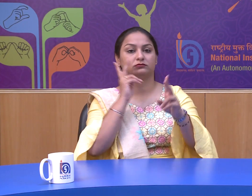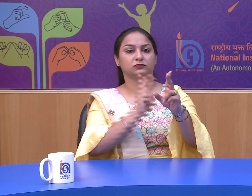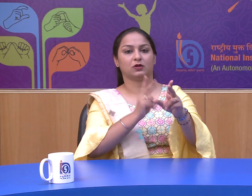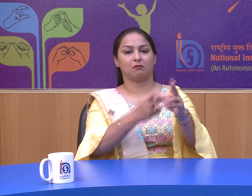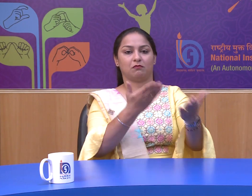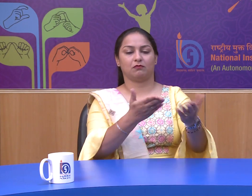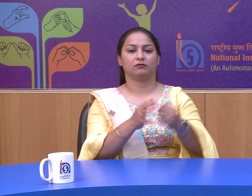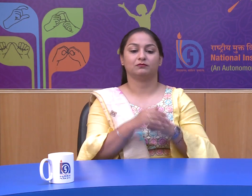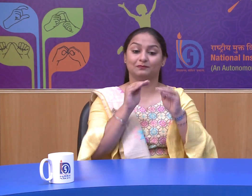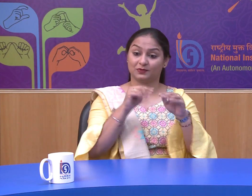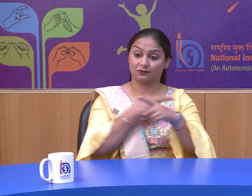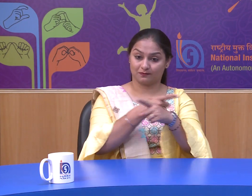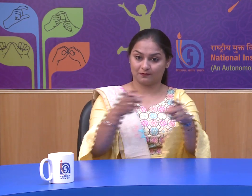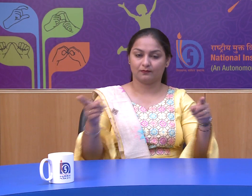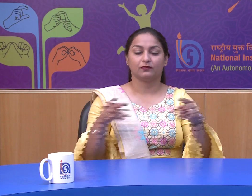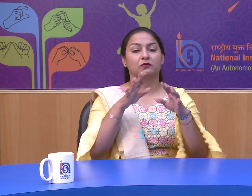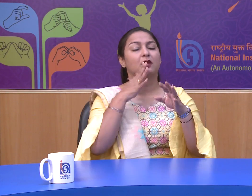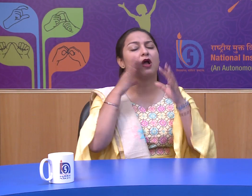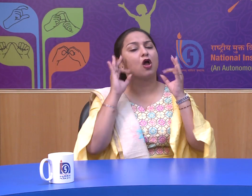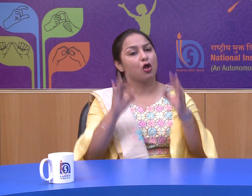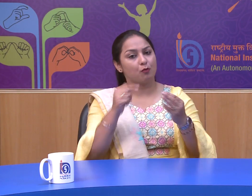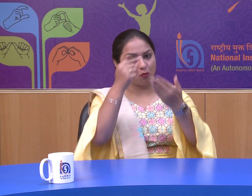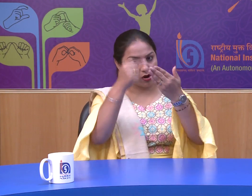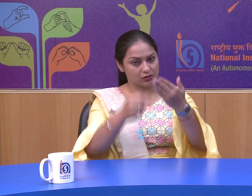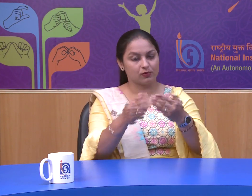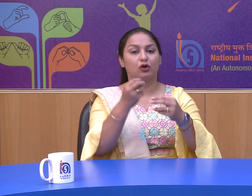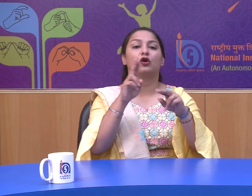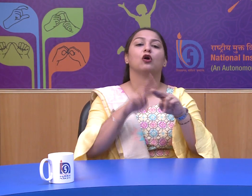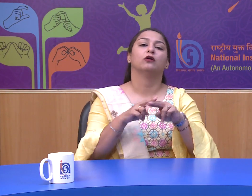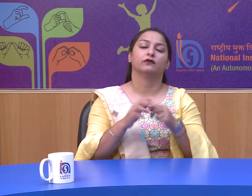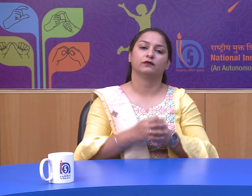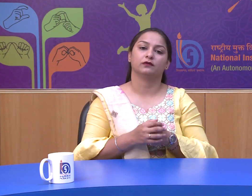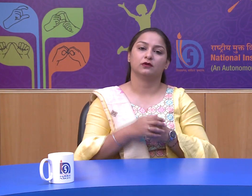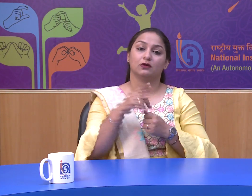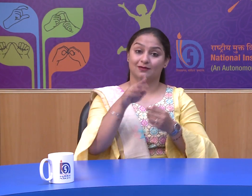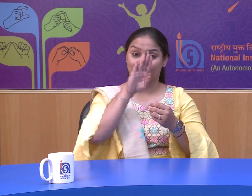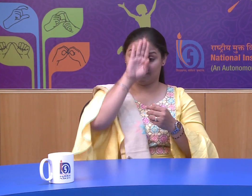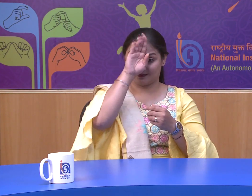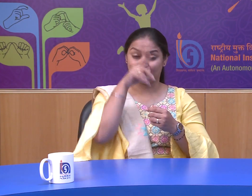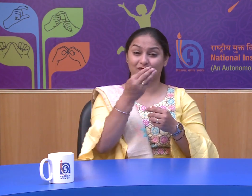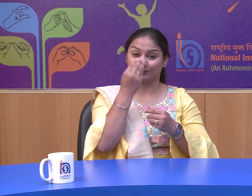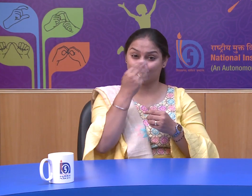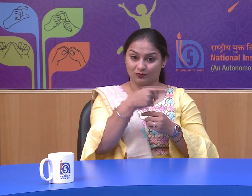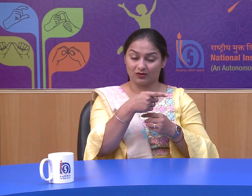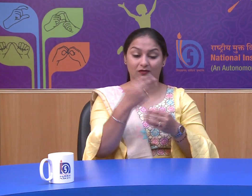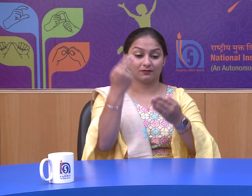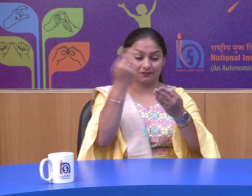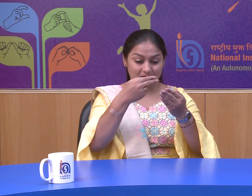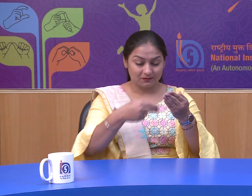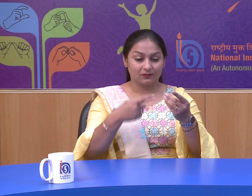Students, another important aspect of Mauryan architecture is the rock cut